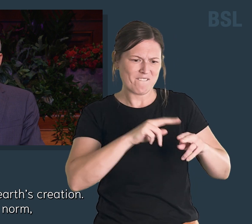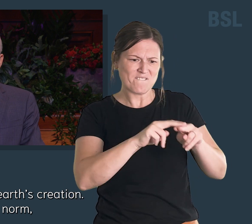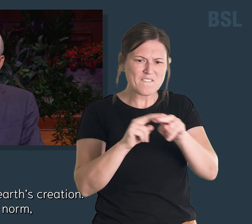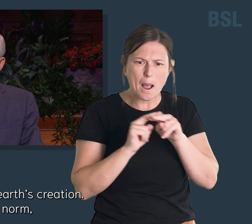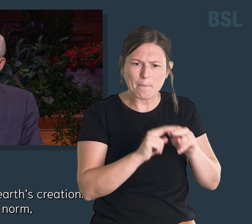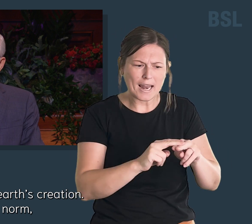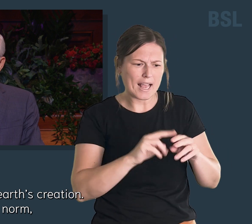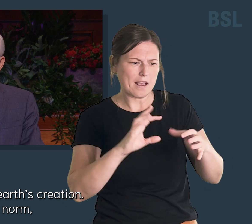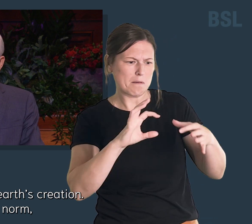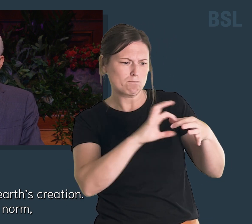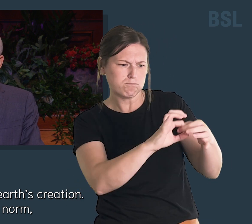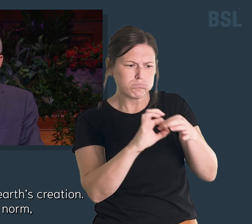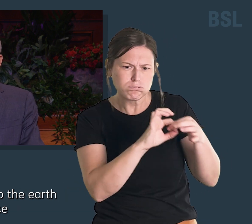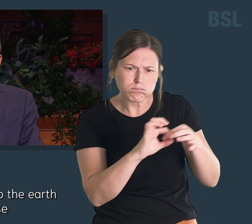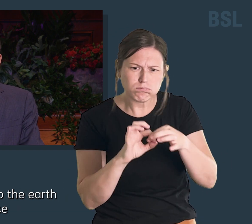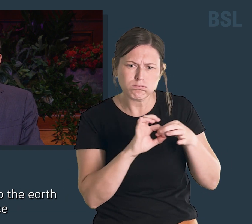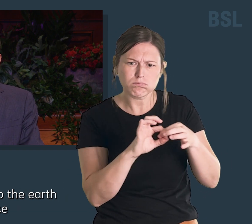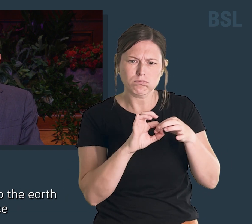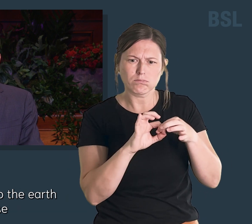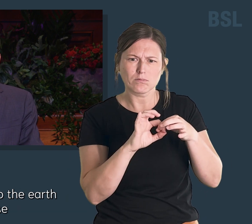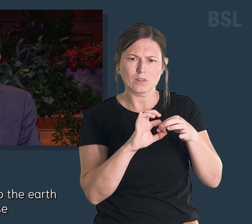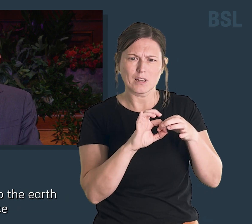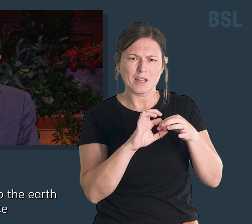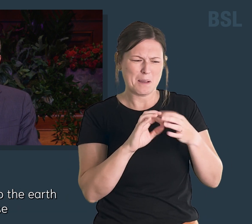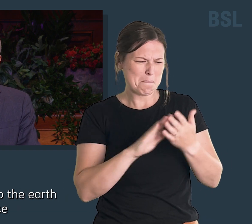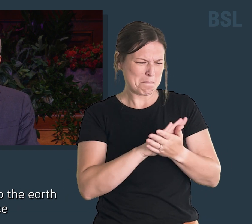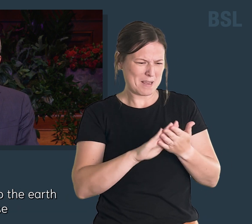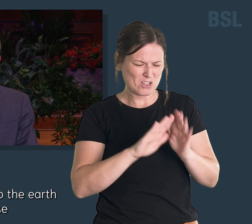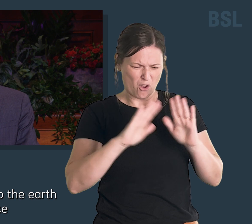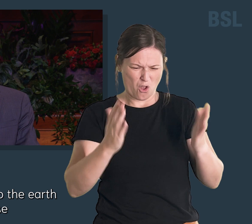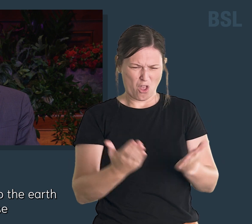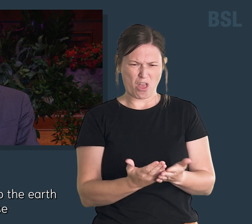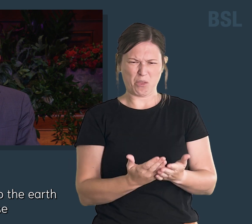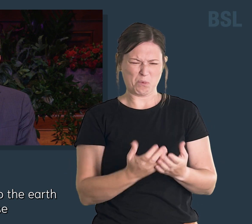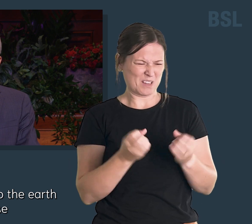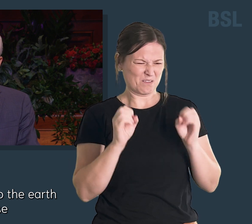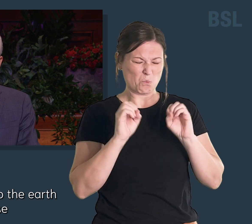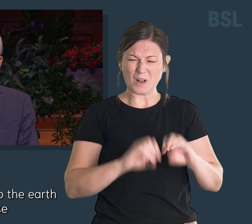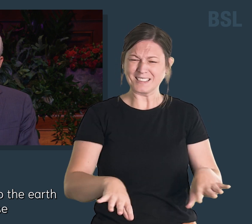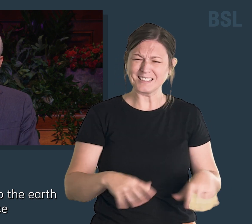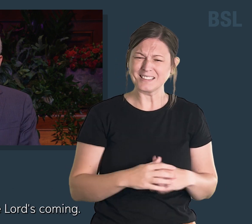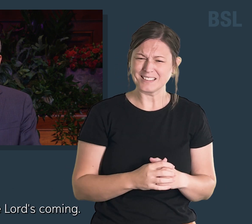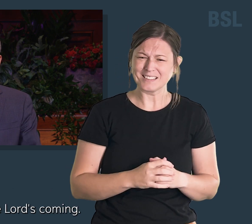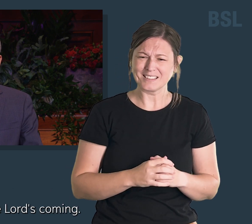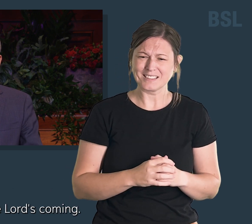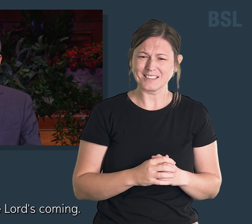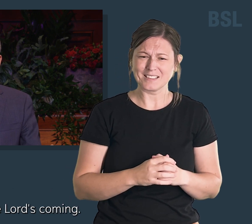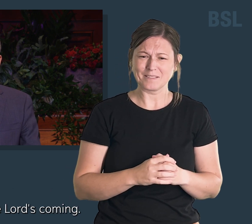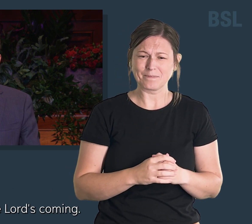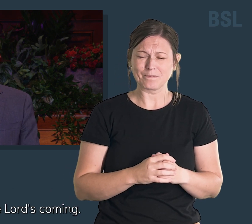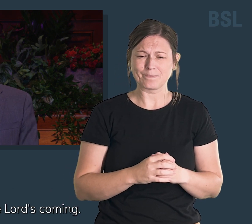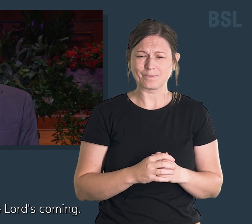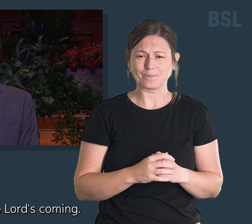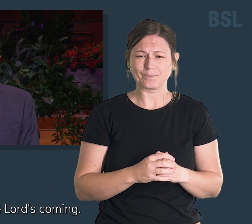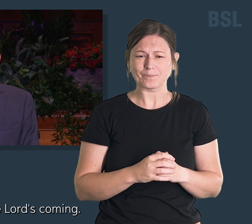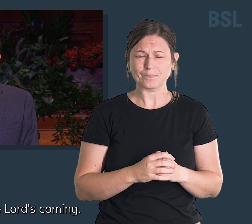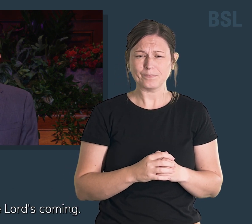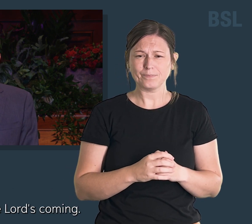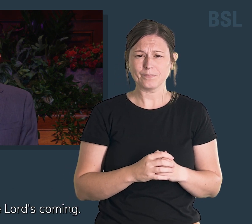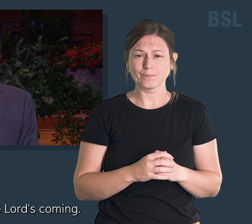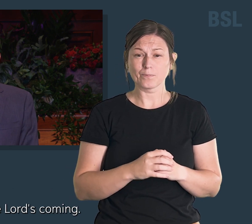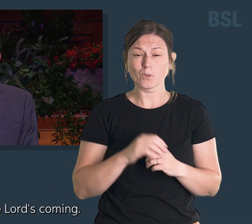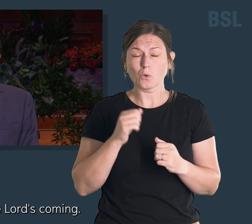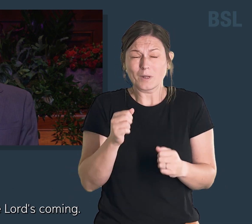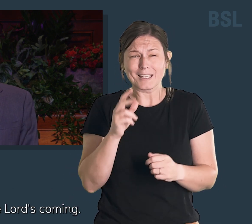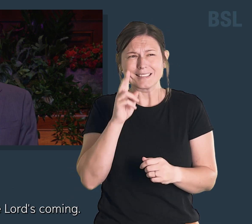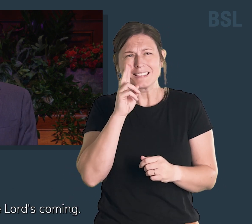Were that to become the norm, it would be tantamount to the earth being smitten with a curse or utterly wasted at